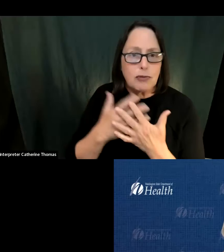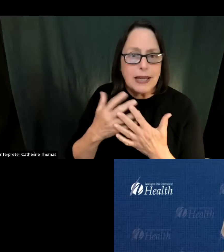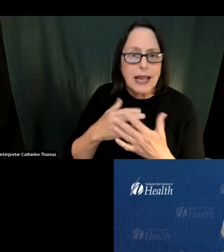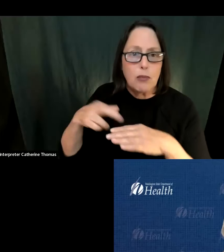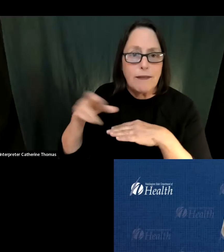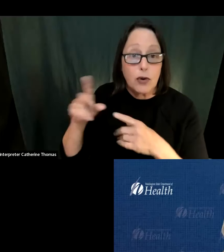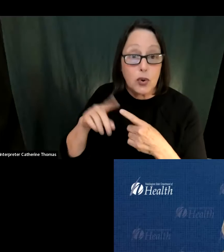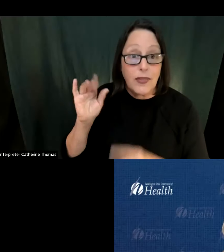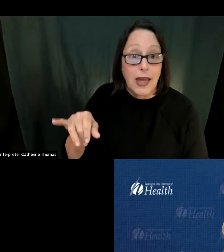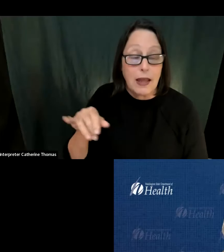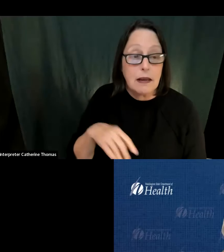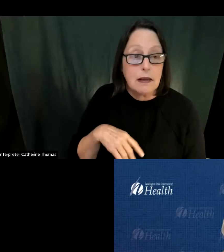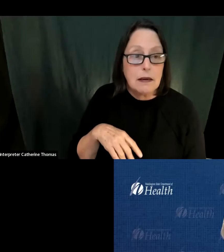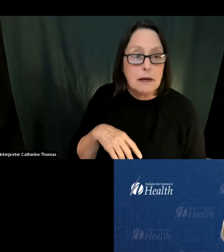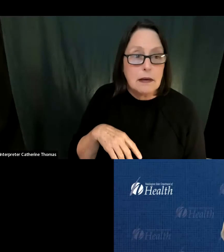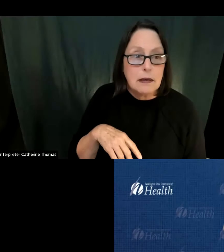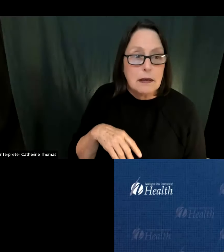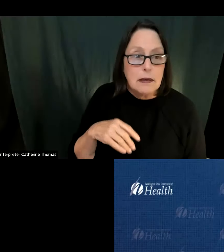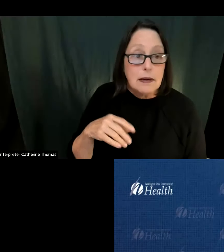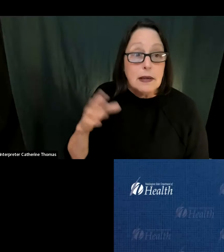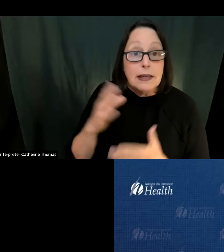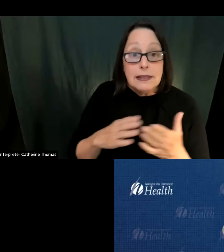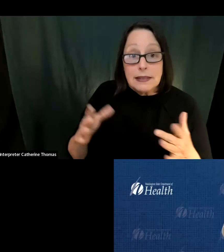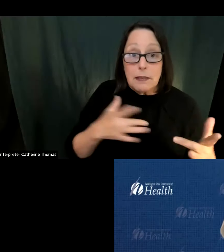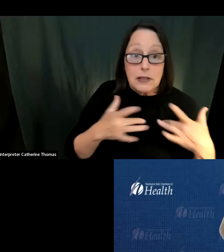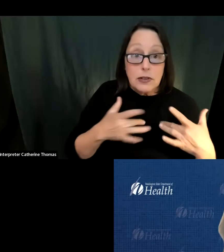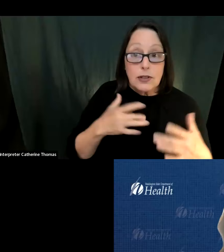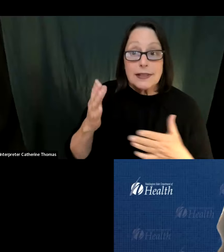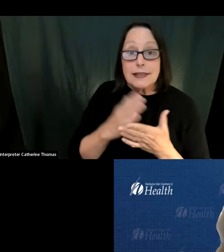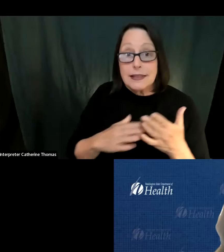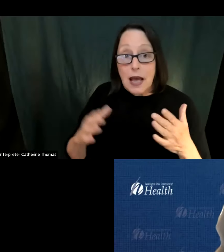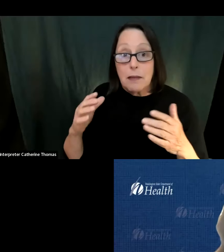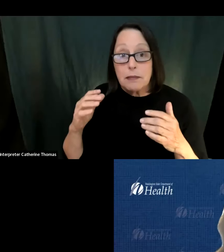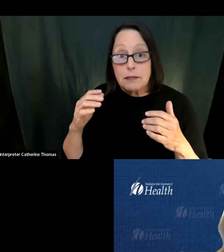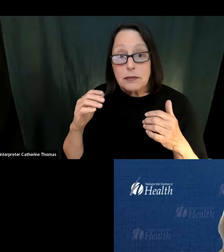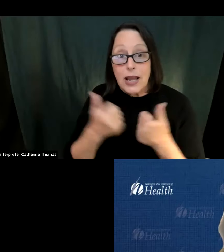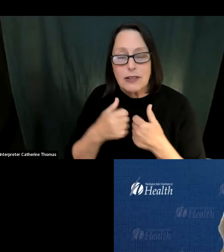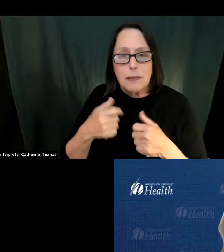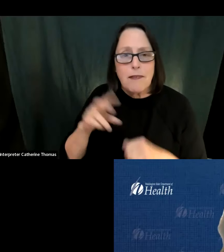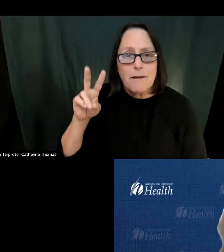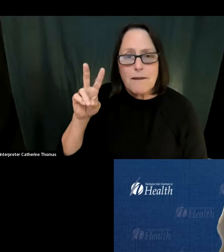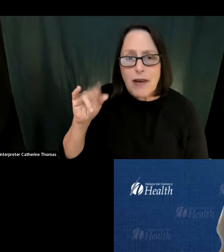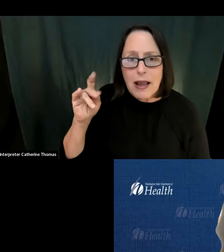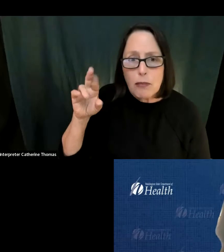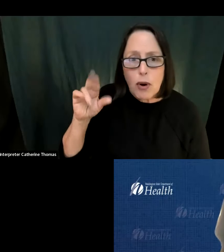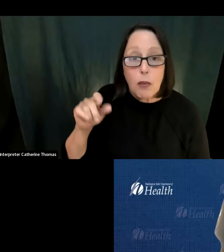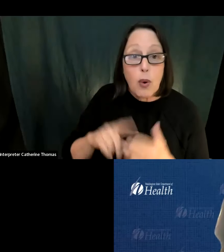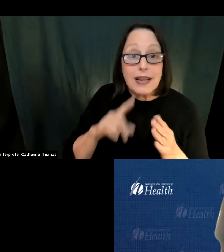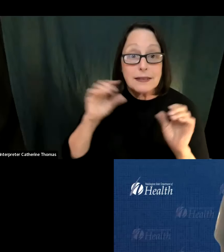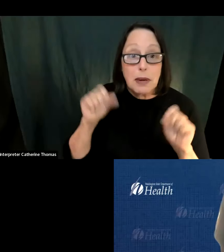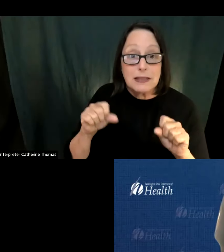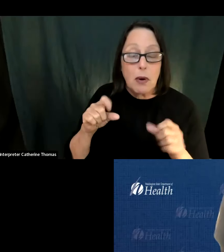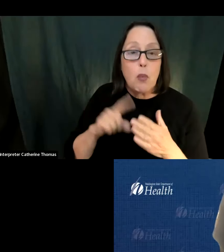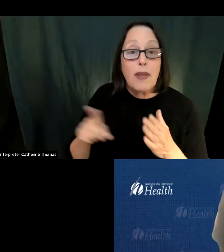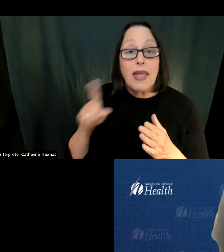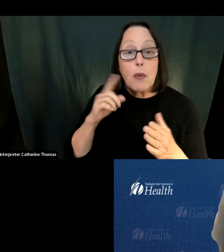some, I think, some concerns and challenges from Vibrant about what was feasible with what they would allow